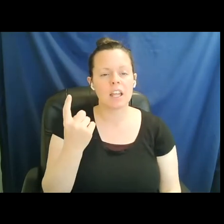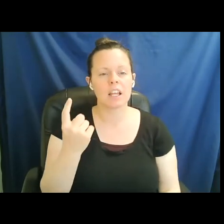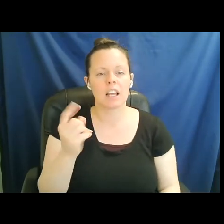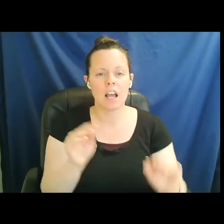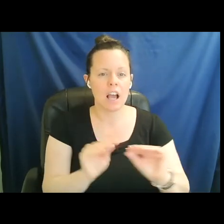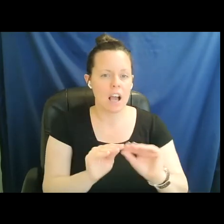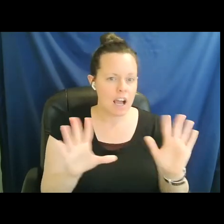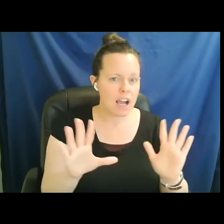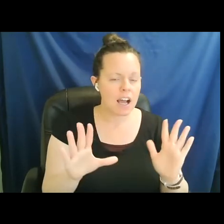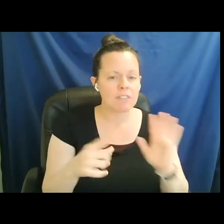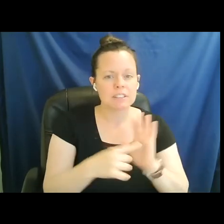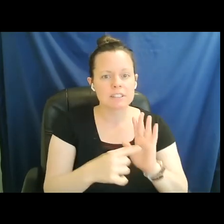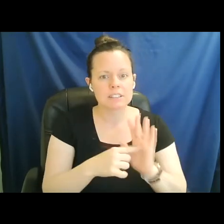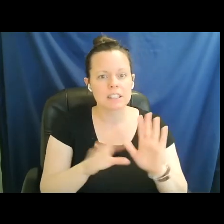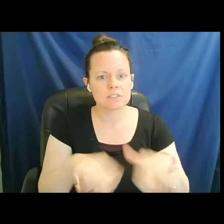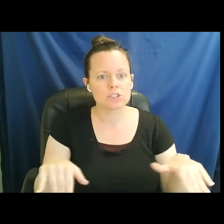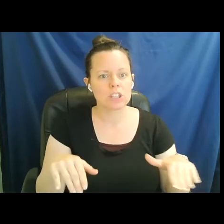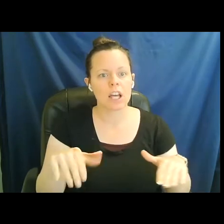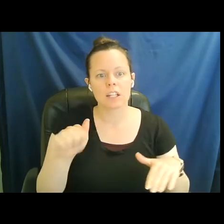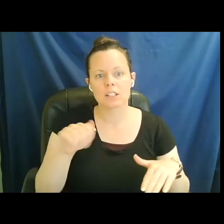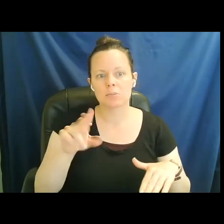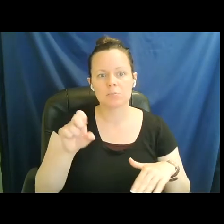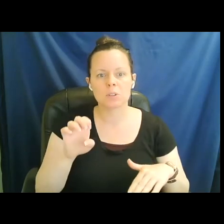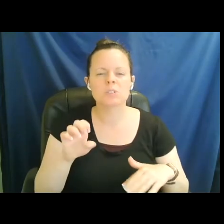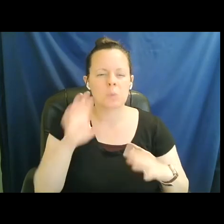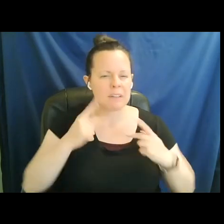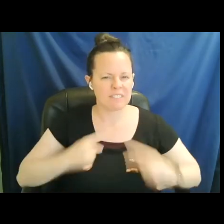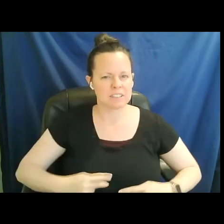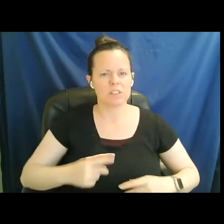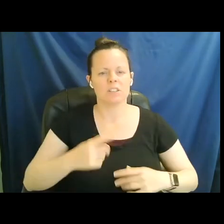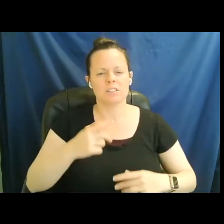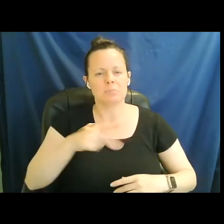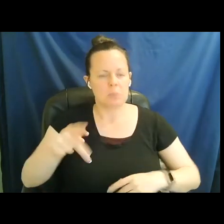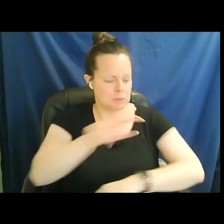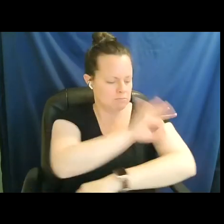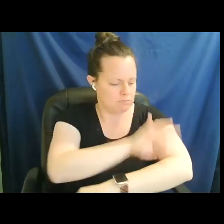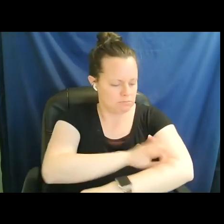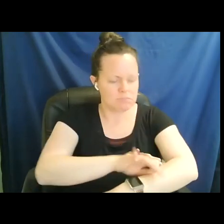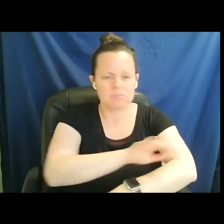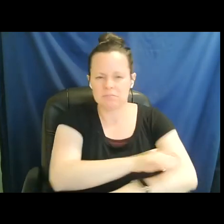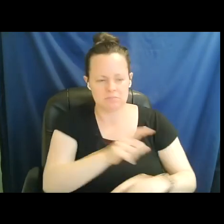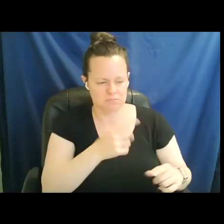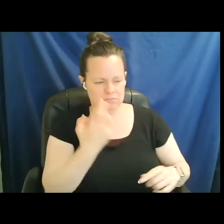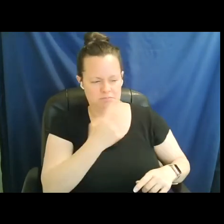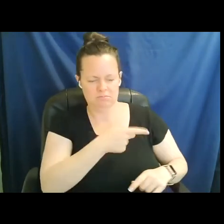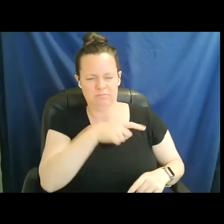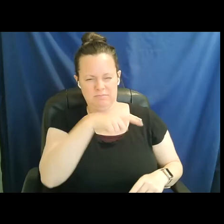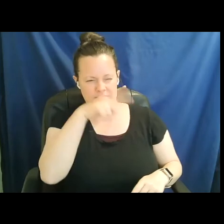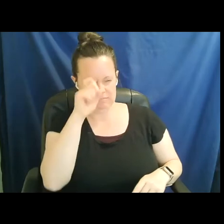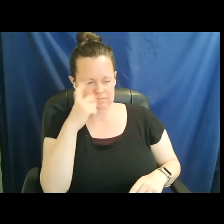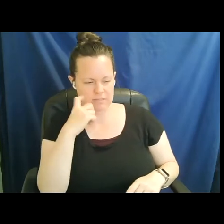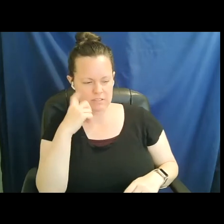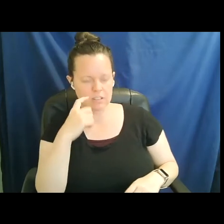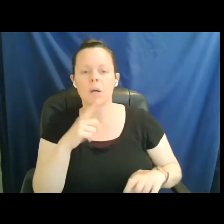of child abuse are physical. They're bruises and marks that can't be explained. But if you have a child in your life whose behaviors